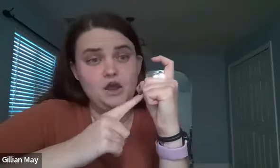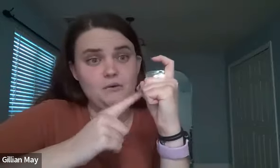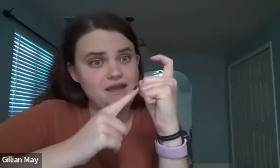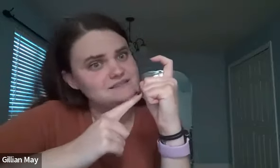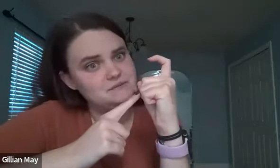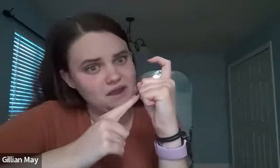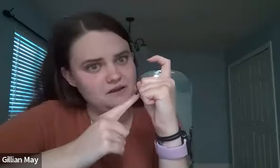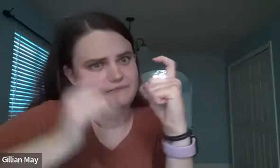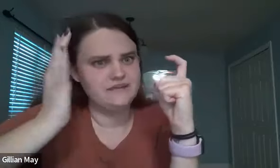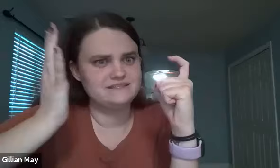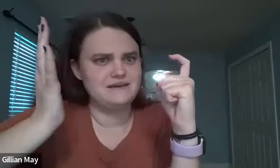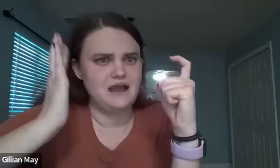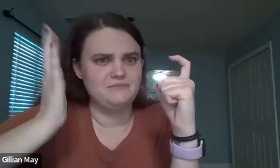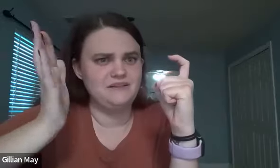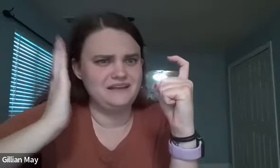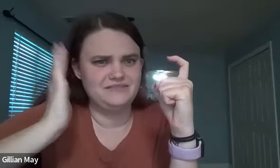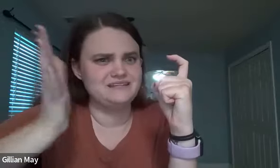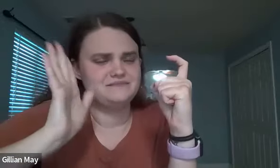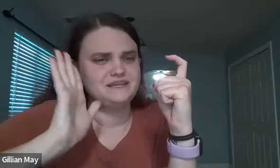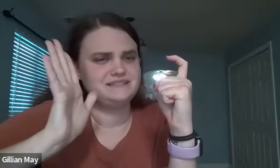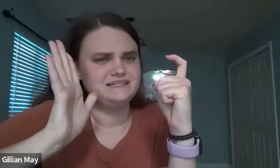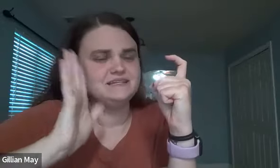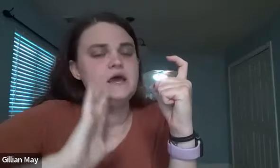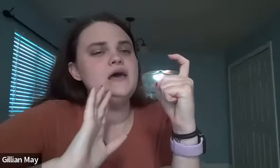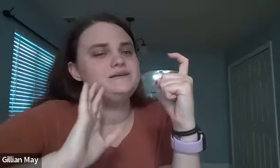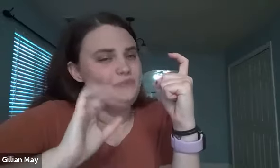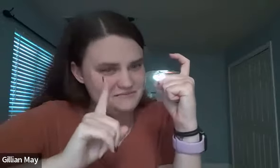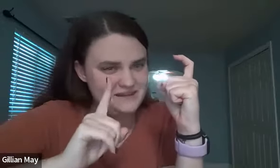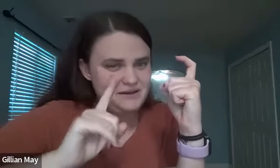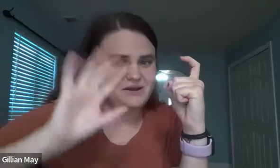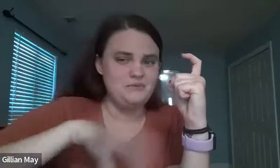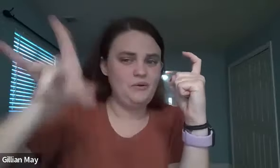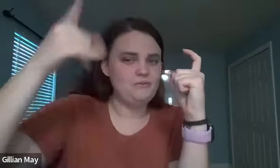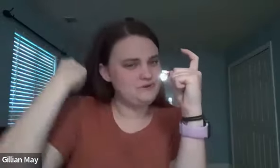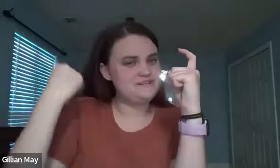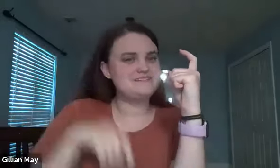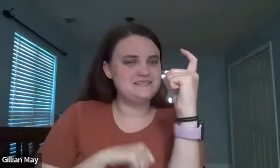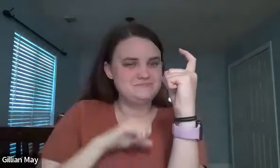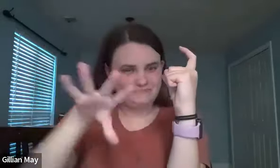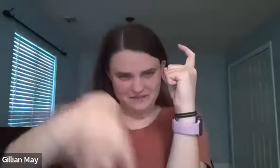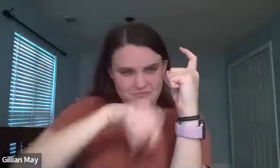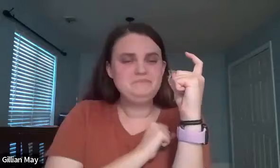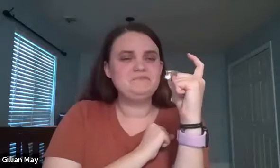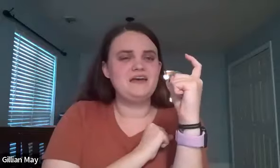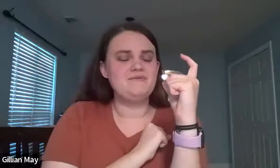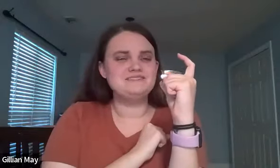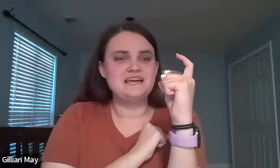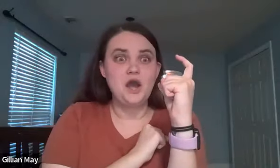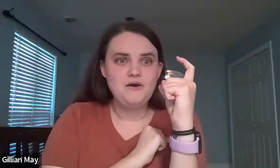oh, X like a pirate, because I'm like, that doesn't make sense. One of my previous class people was like, oh,